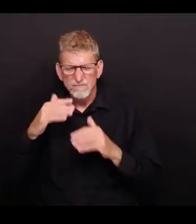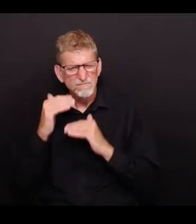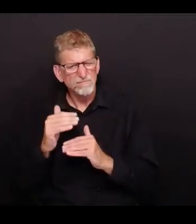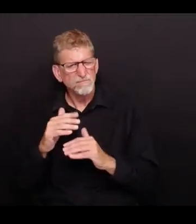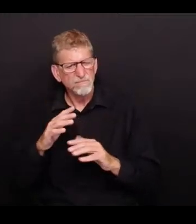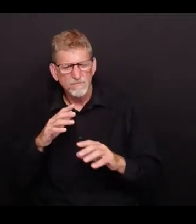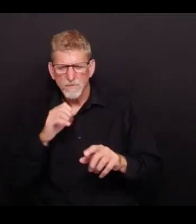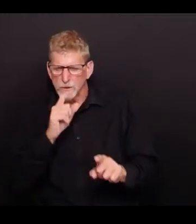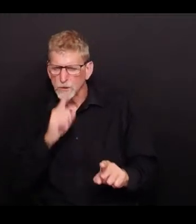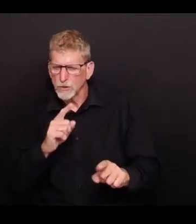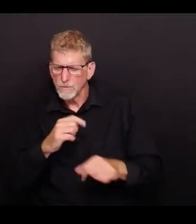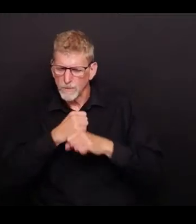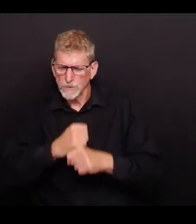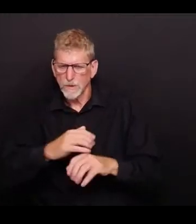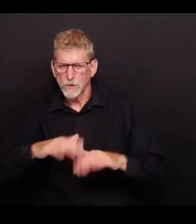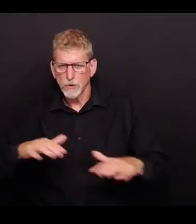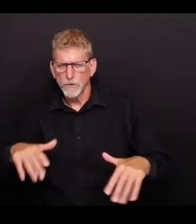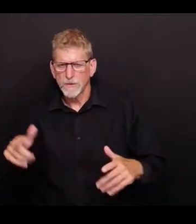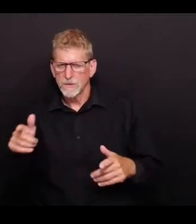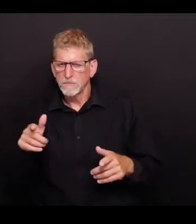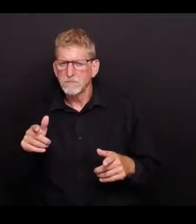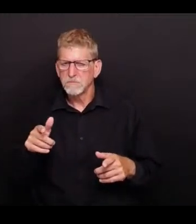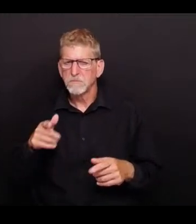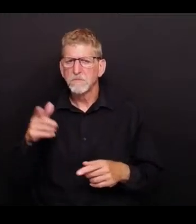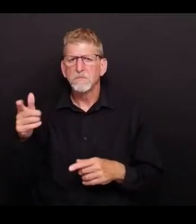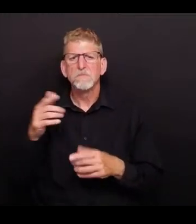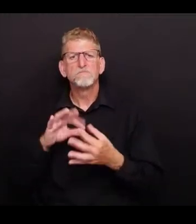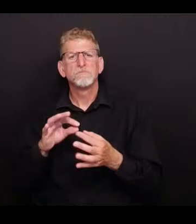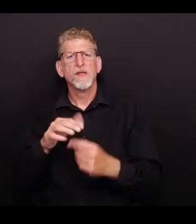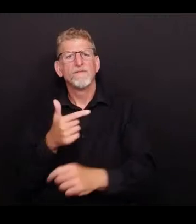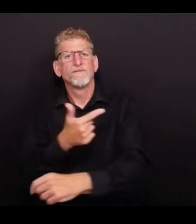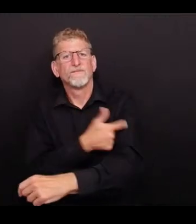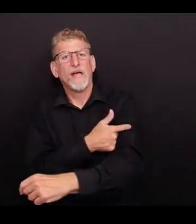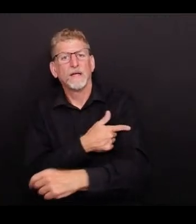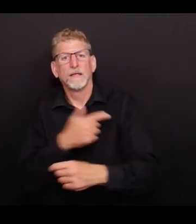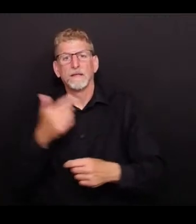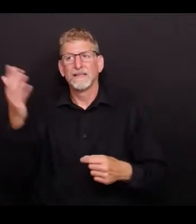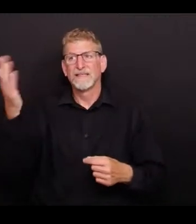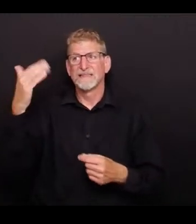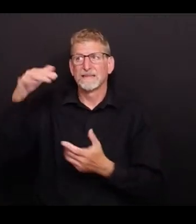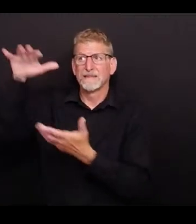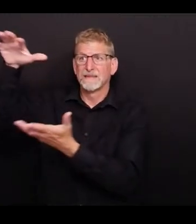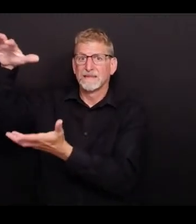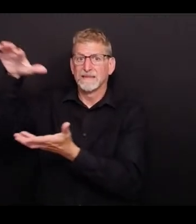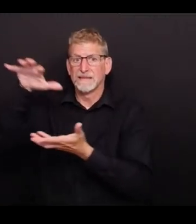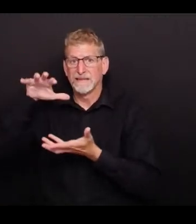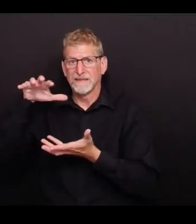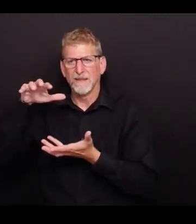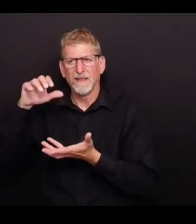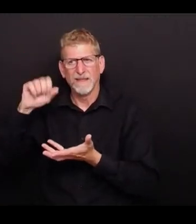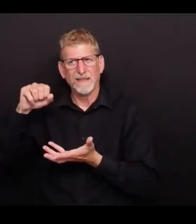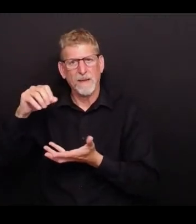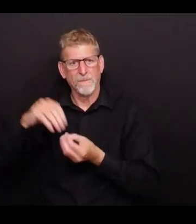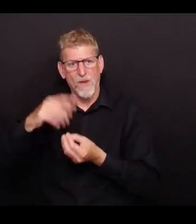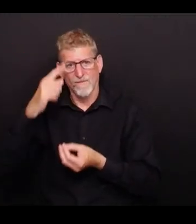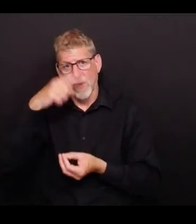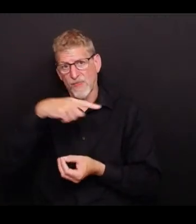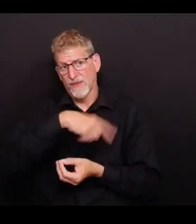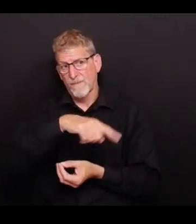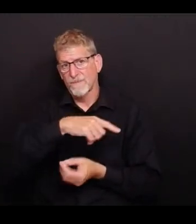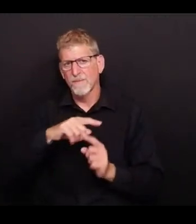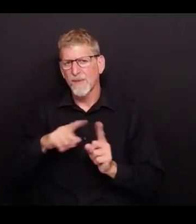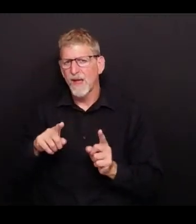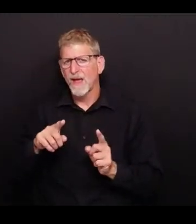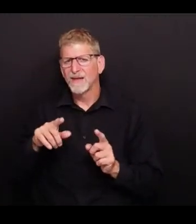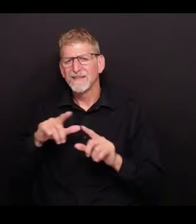talked about how, yes, the vaccine was made available more quickly, but the same safety expectations have